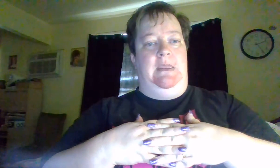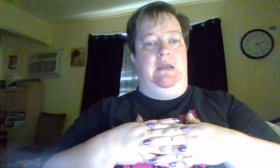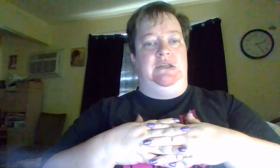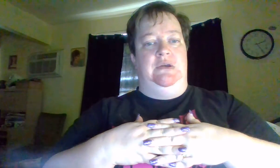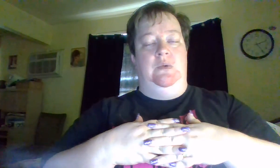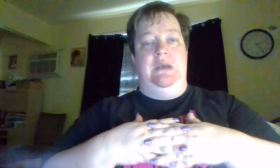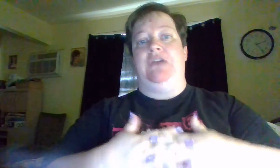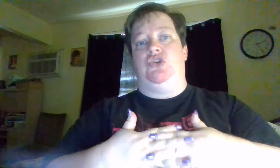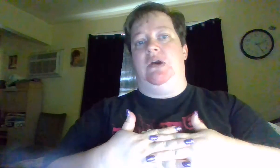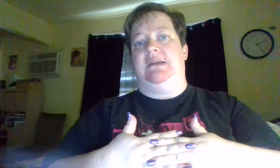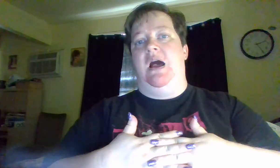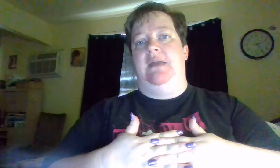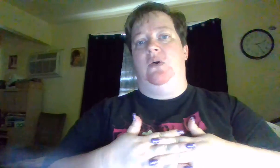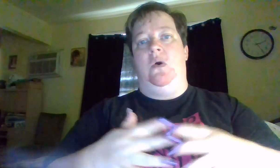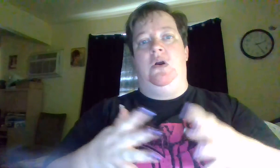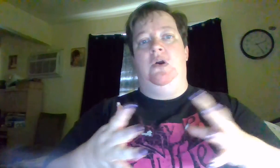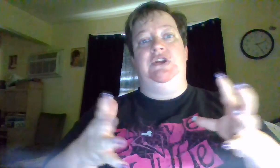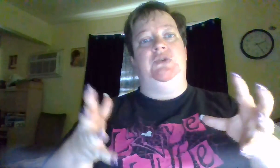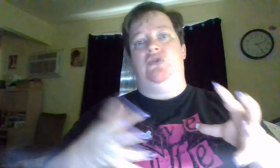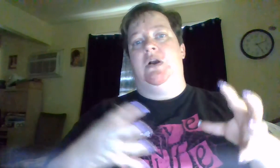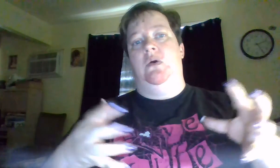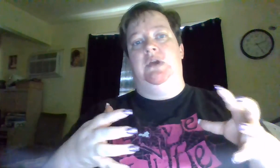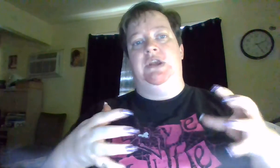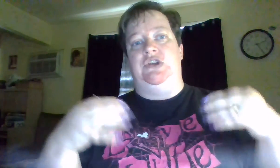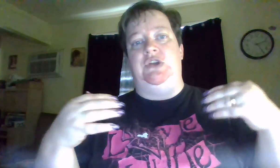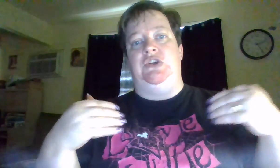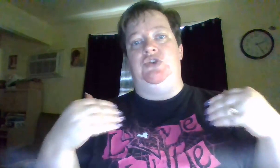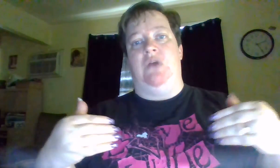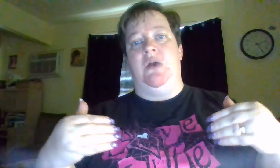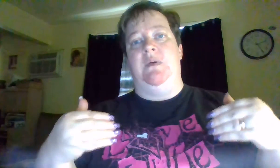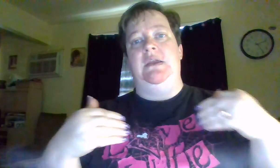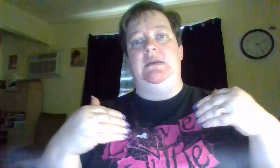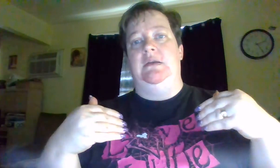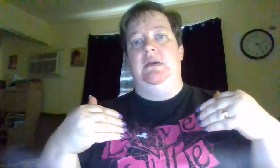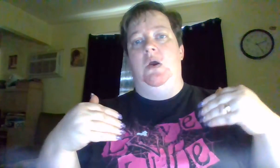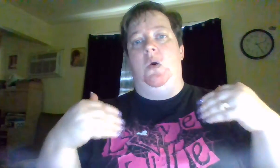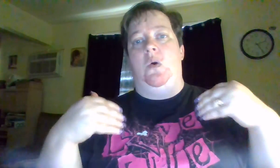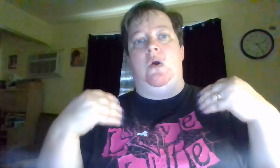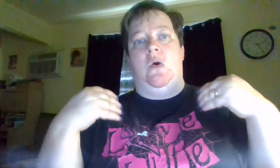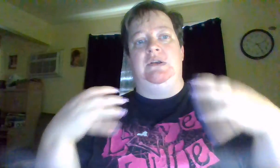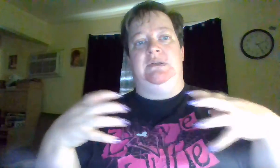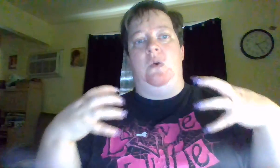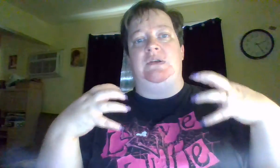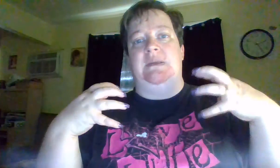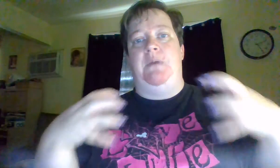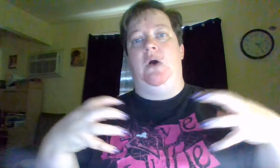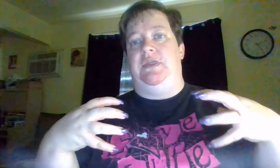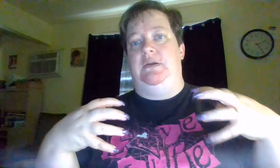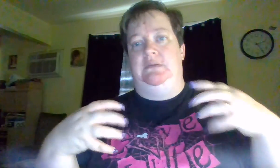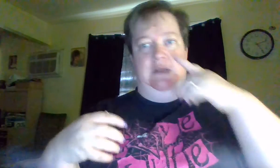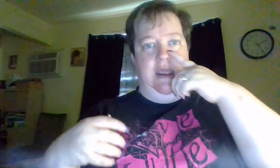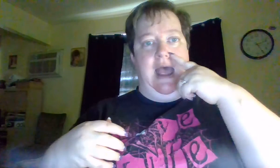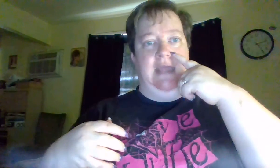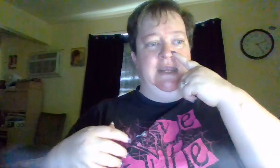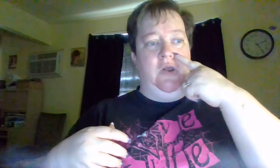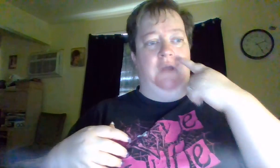to not trust God? Or do you struggle, you know, do you struggle with it? Or is it both? I think